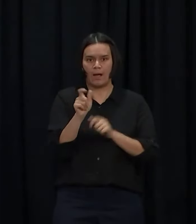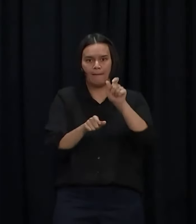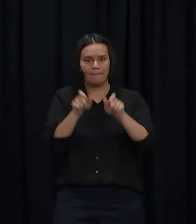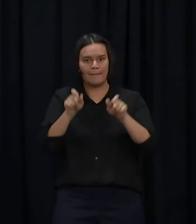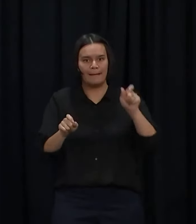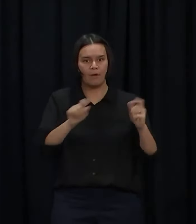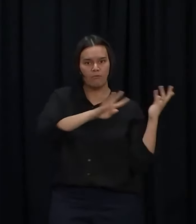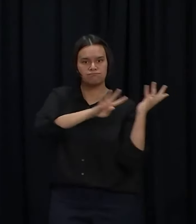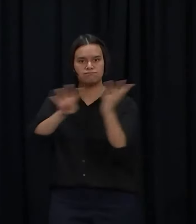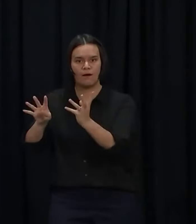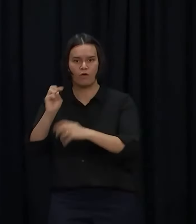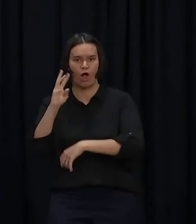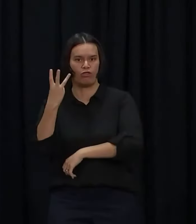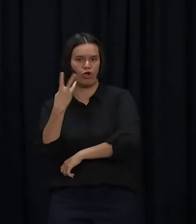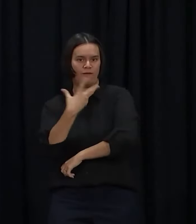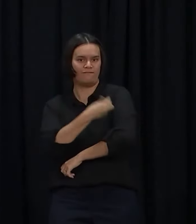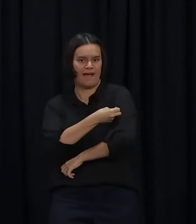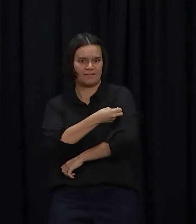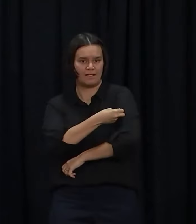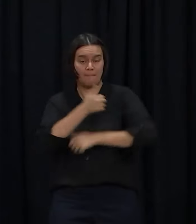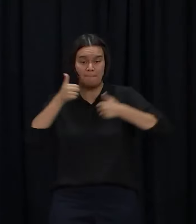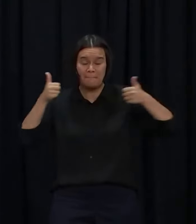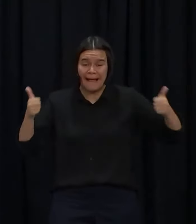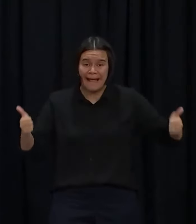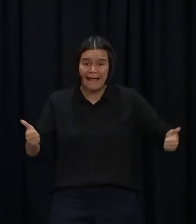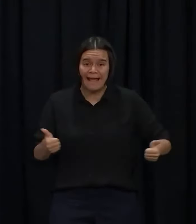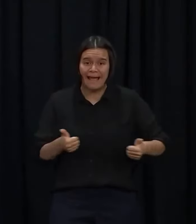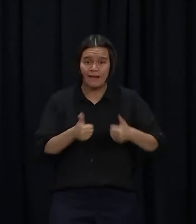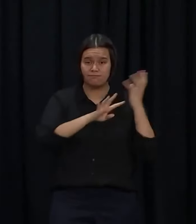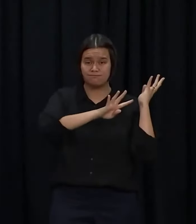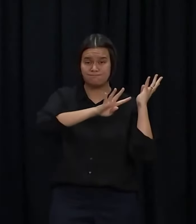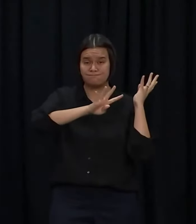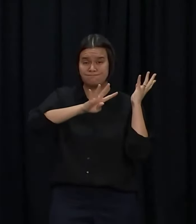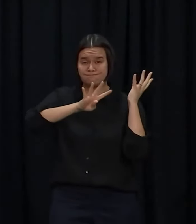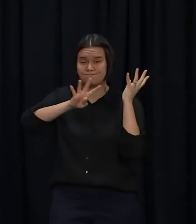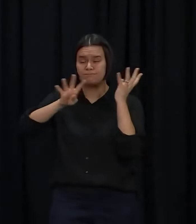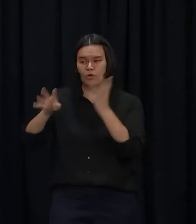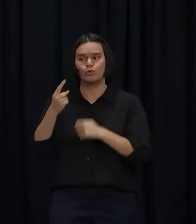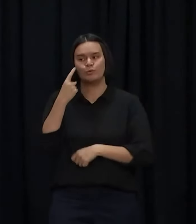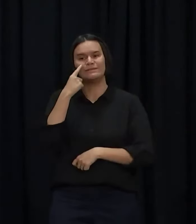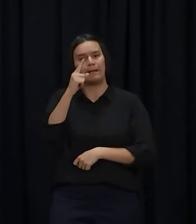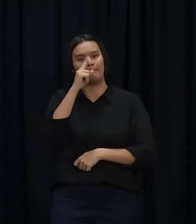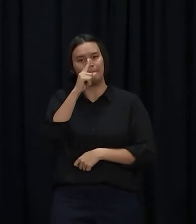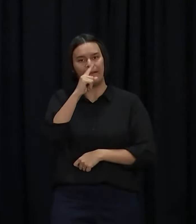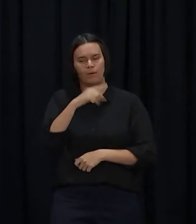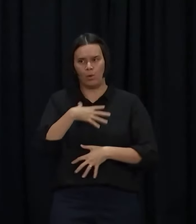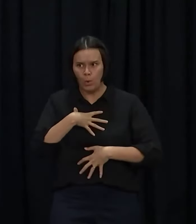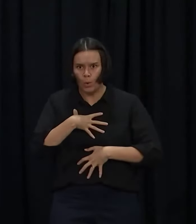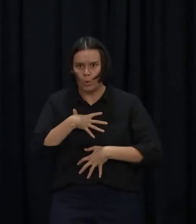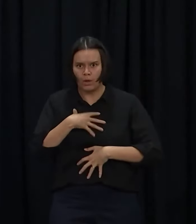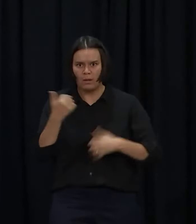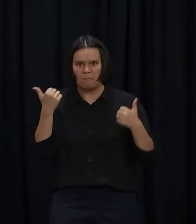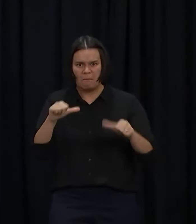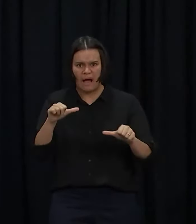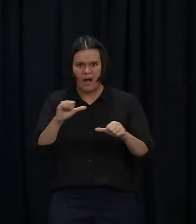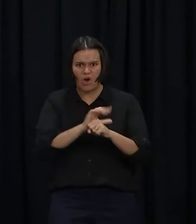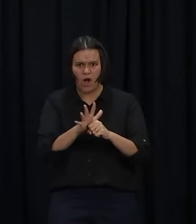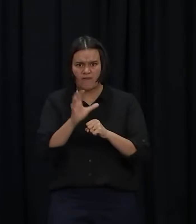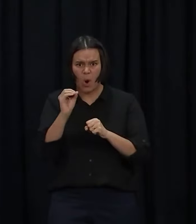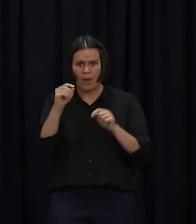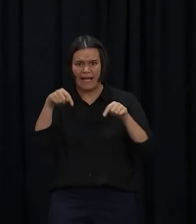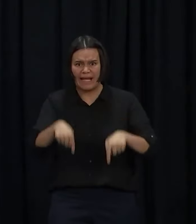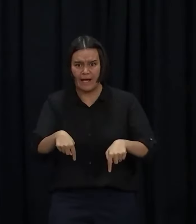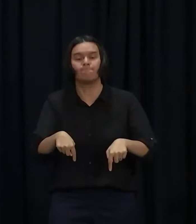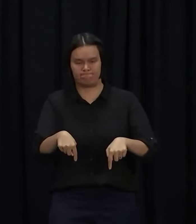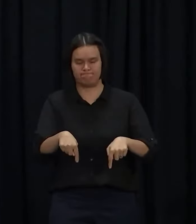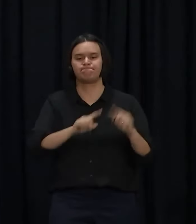But as we have all the way through, we are thinking about everything that we could do to make a difference. And so actually we have thought about days of action. It